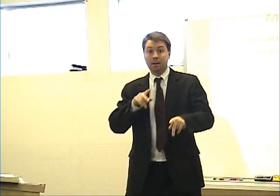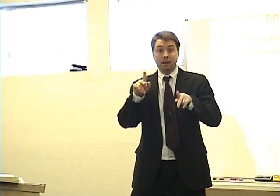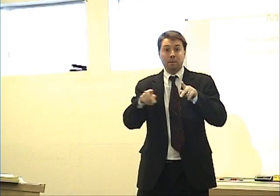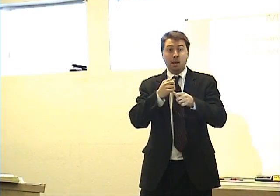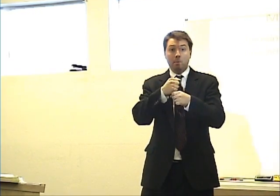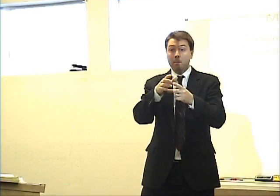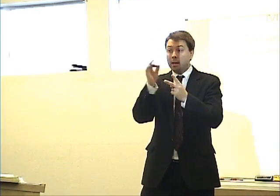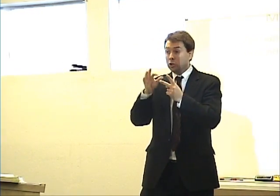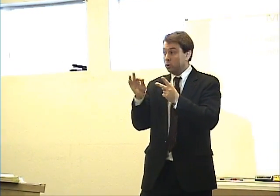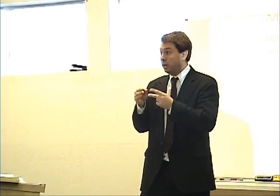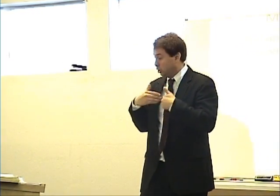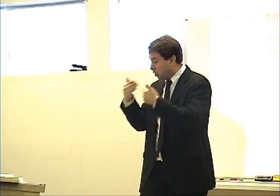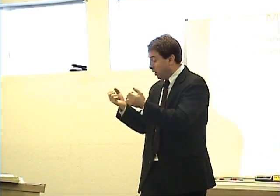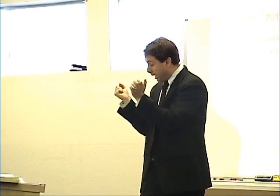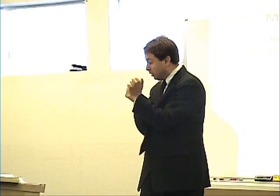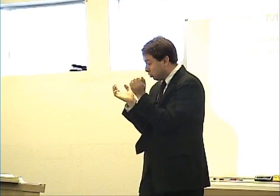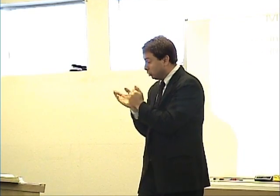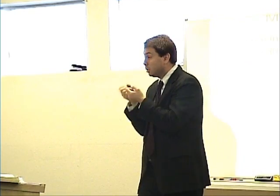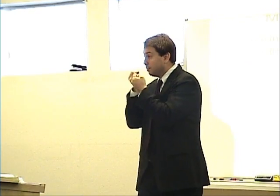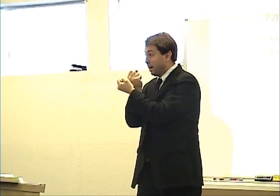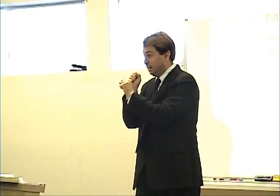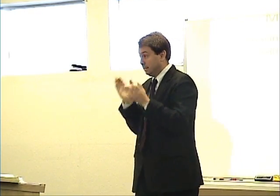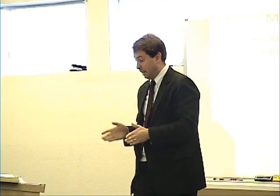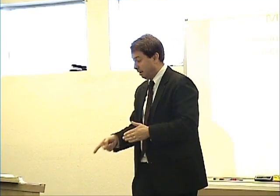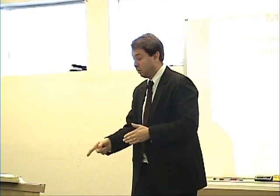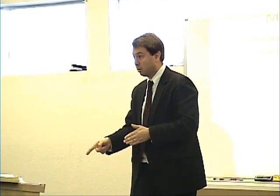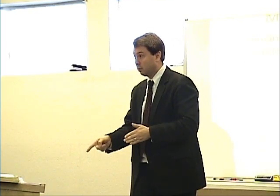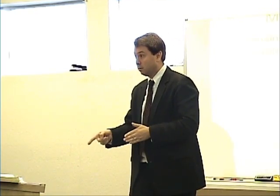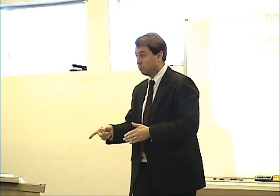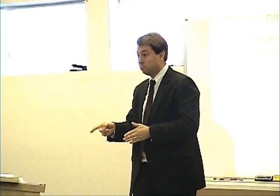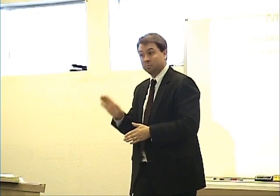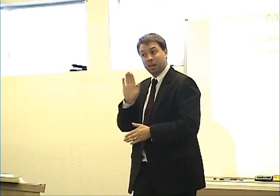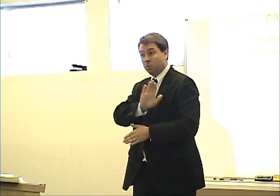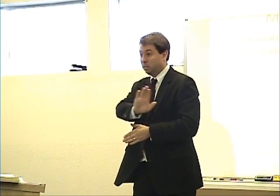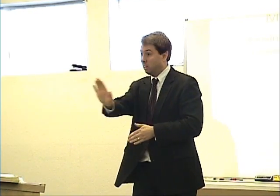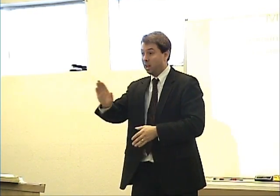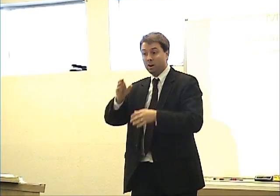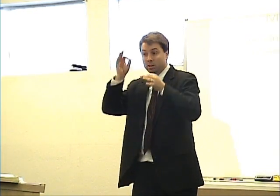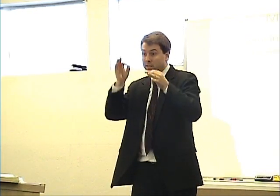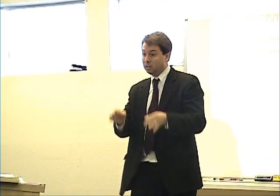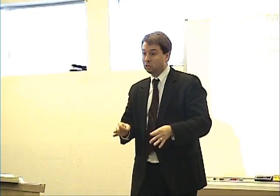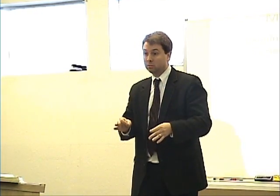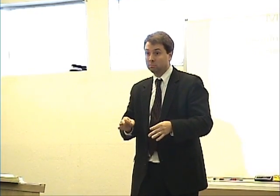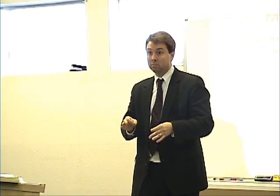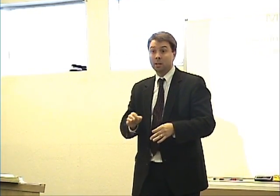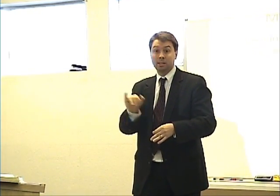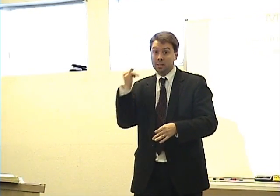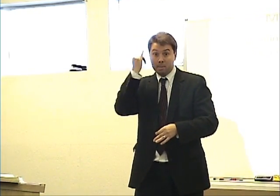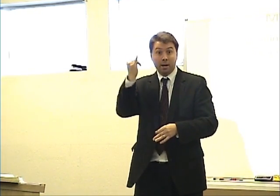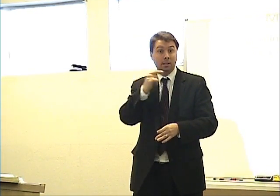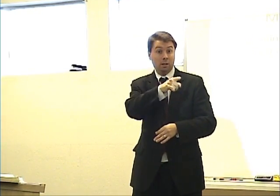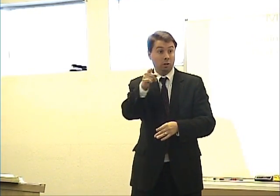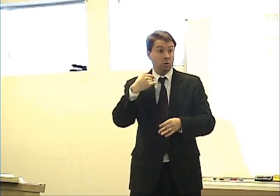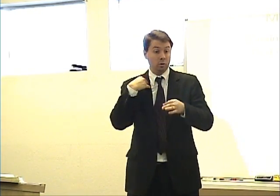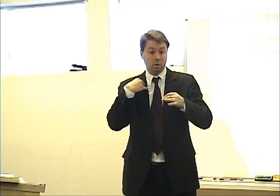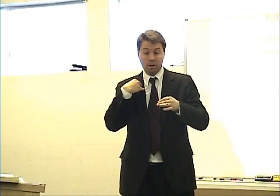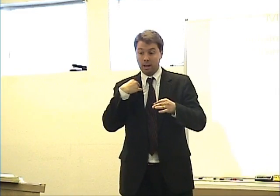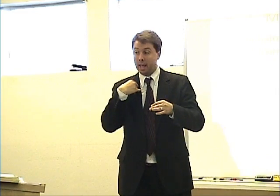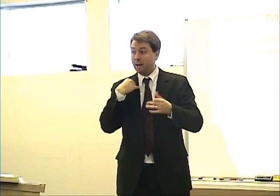The people made a choice to go ahead and crucify the Savior. It was their decision. Same idea. You have